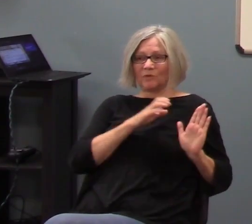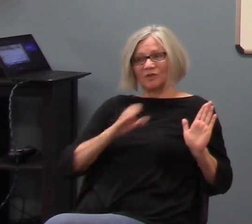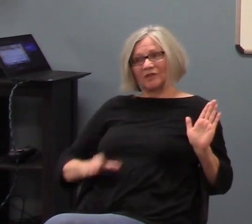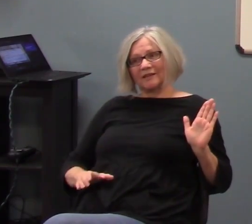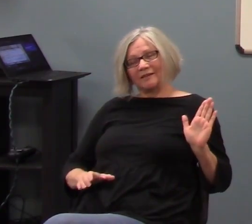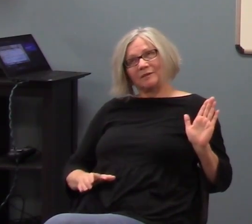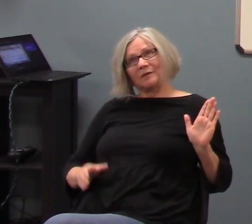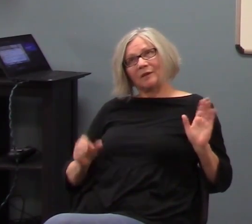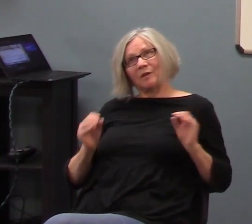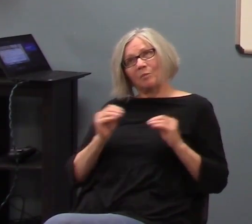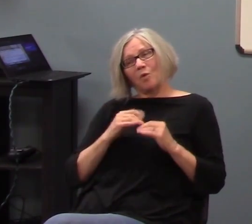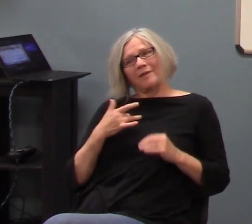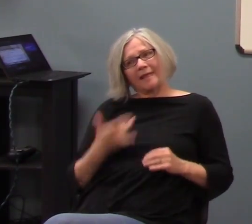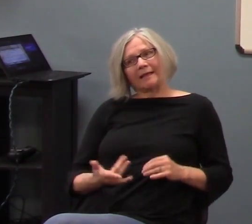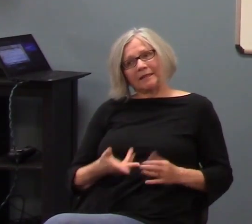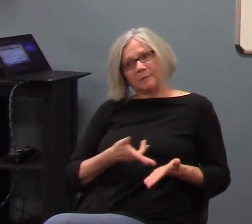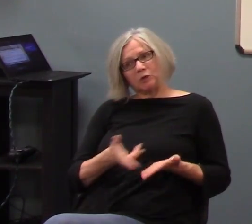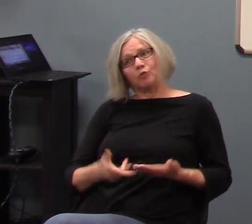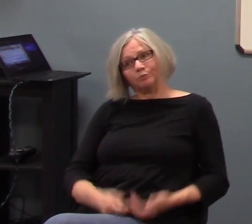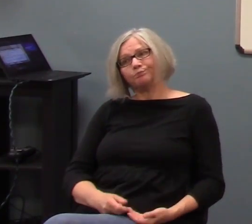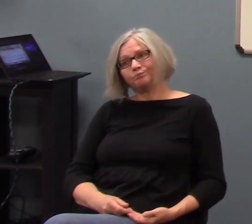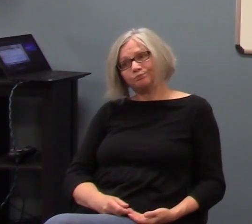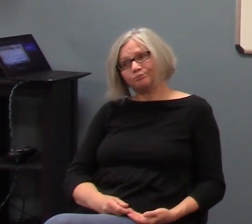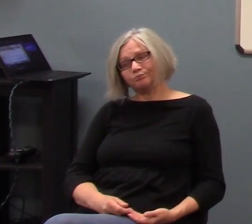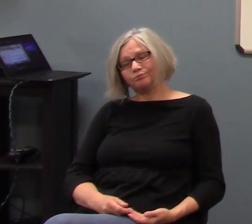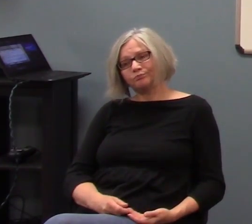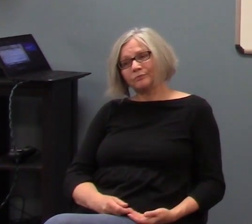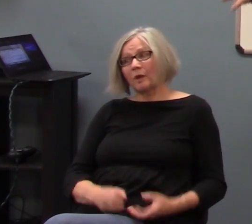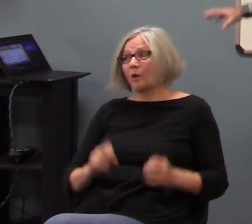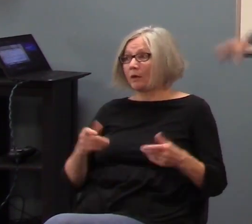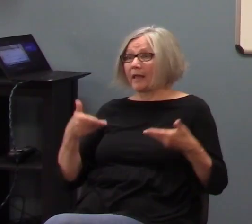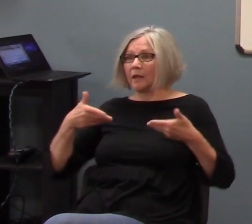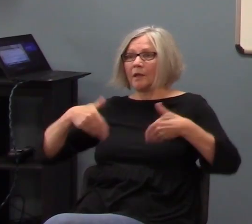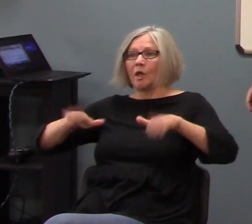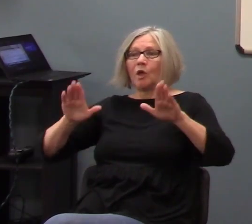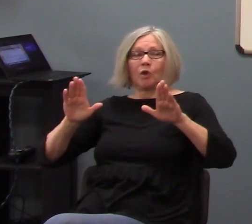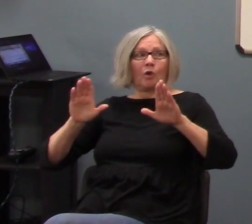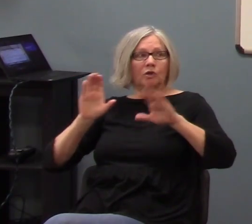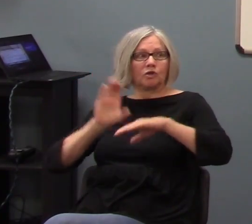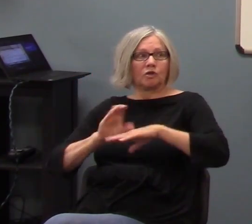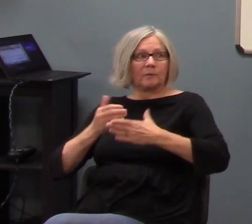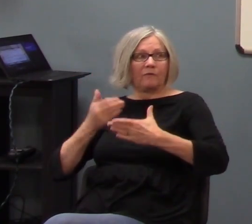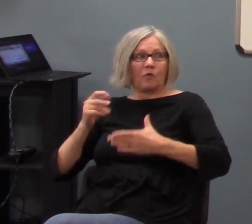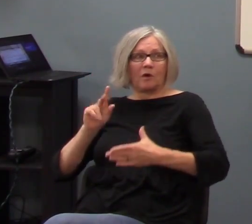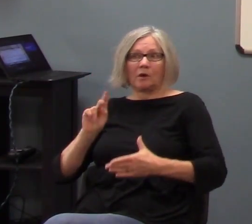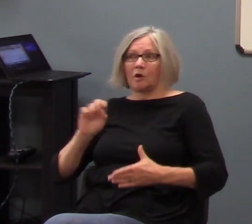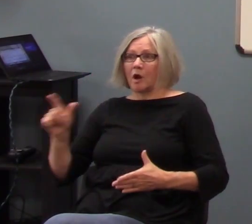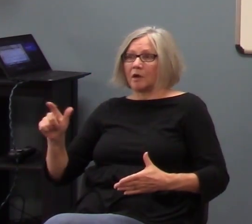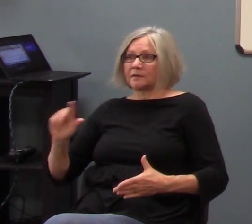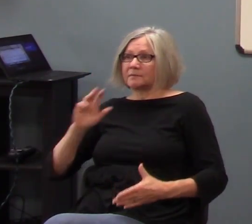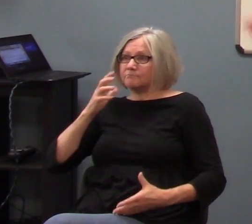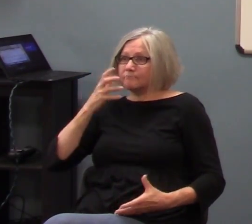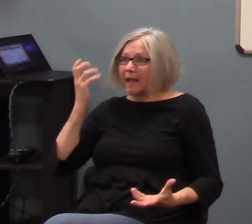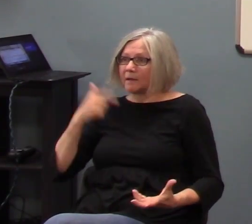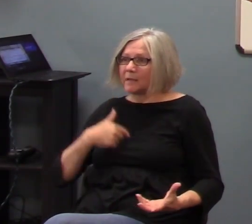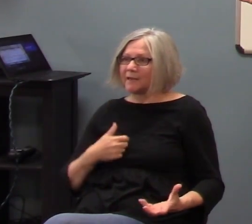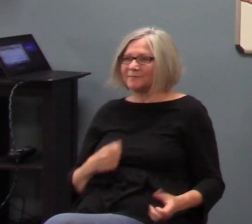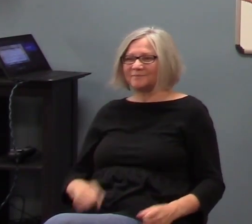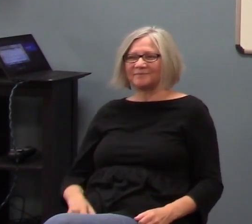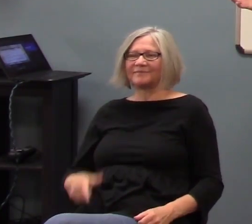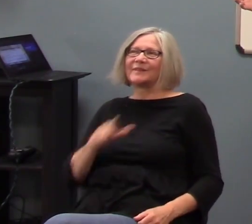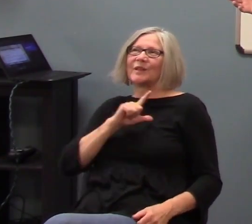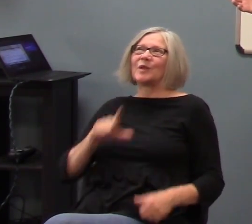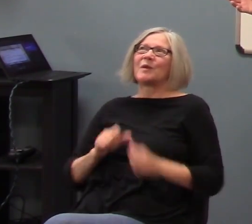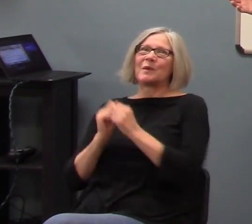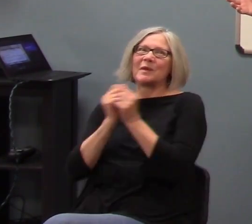likely to be true. All right, I want to let you go to church before Carl gets mad at me, or be with us as we